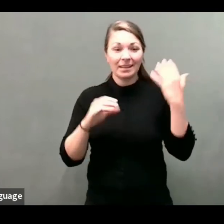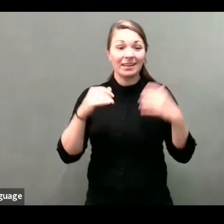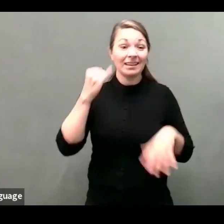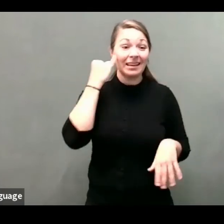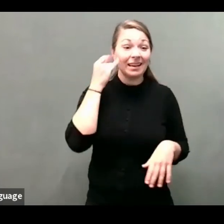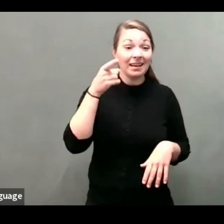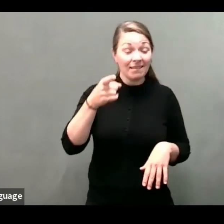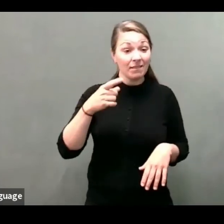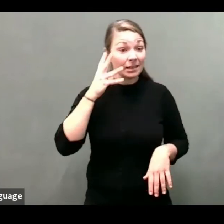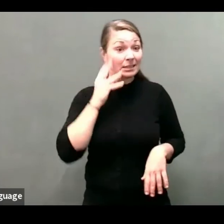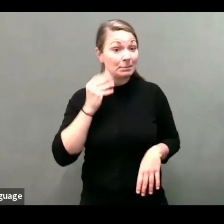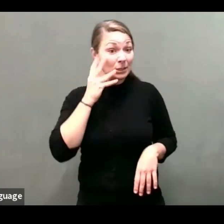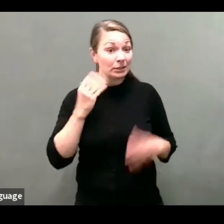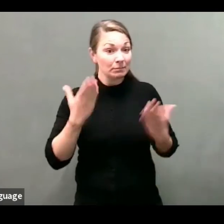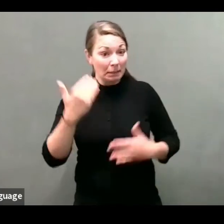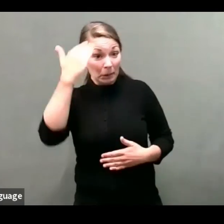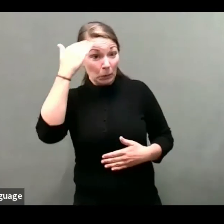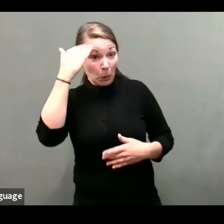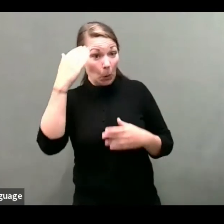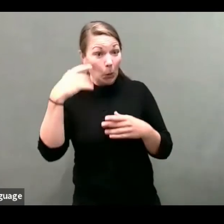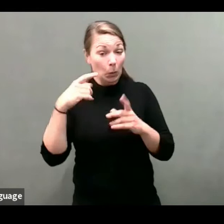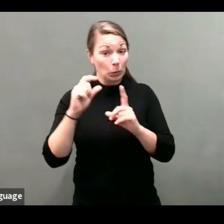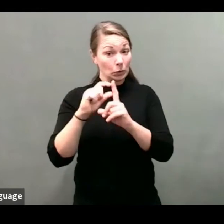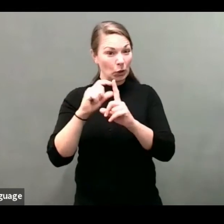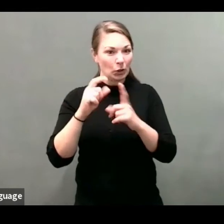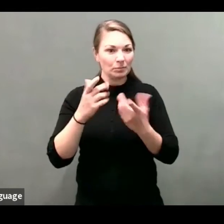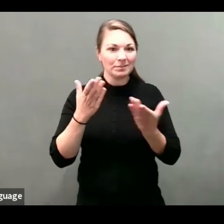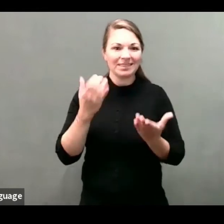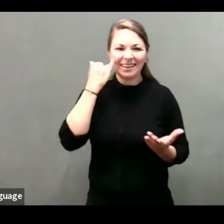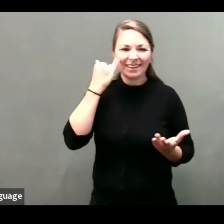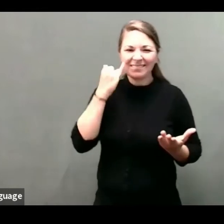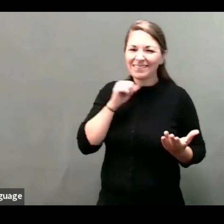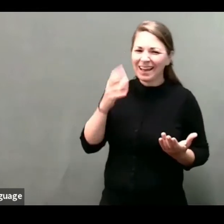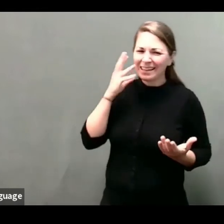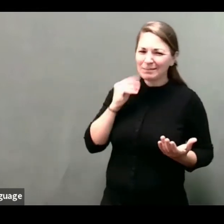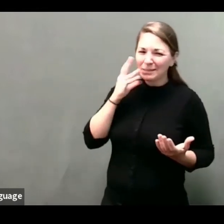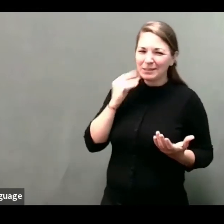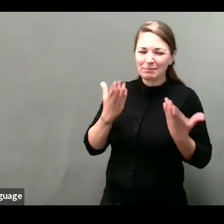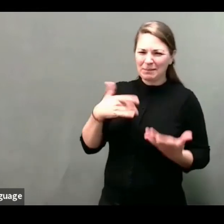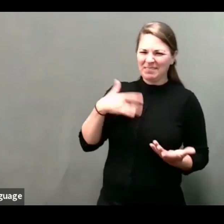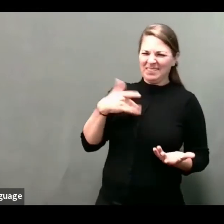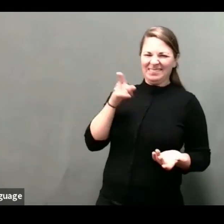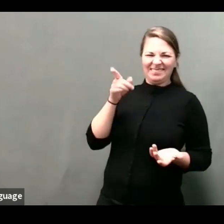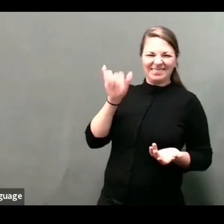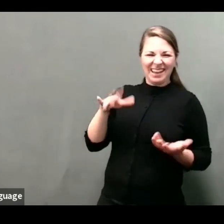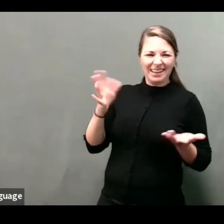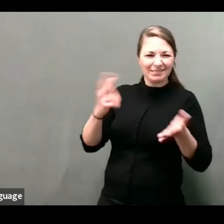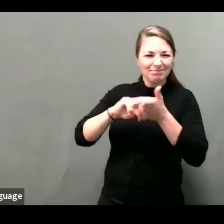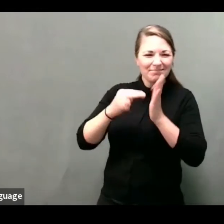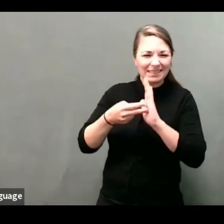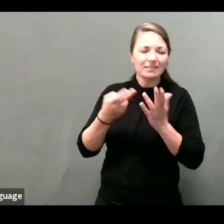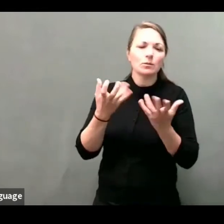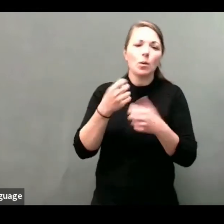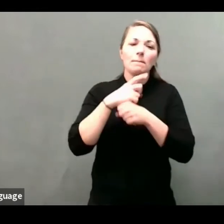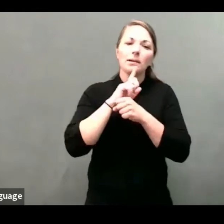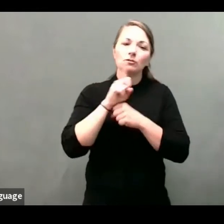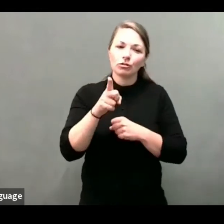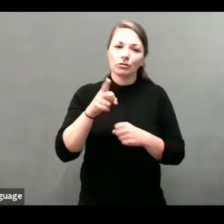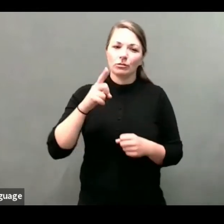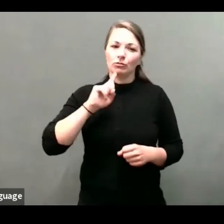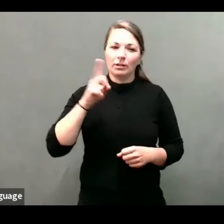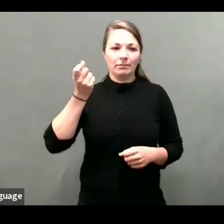you may be more or less familiar with some of these terms. So a few that we just want to go over and make sure that we're all on the same page